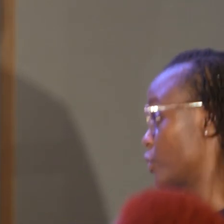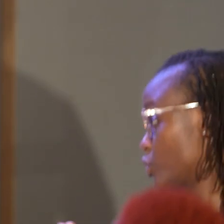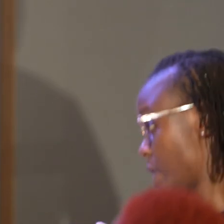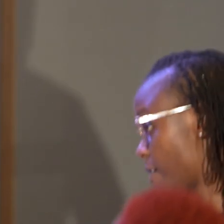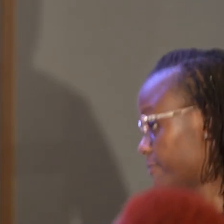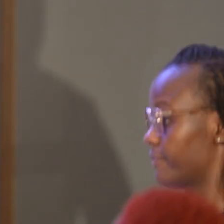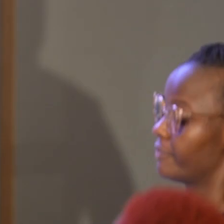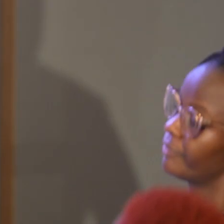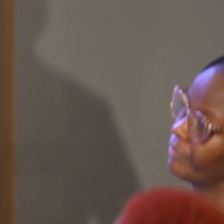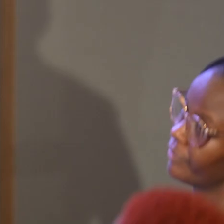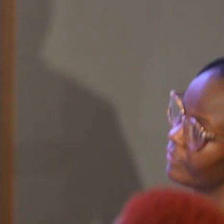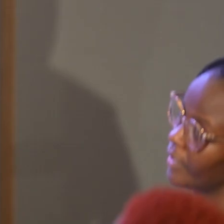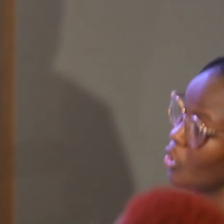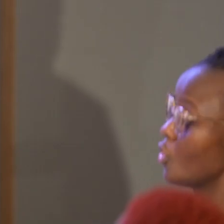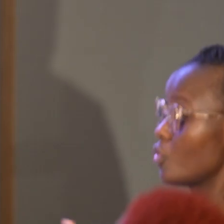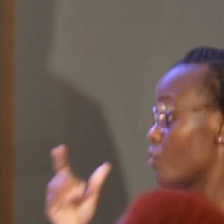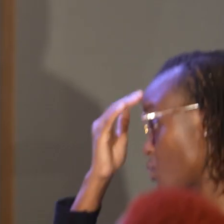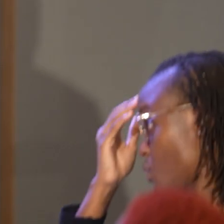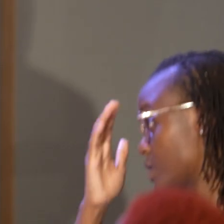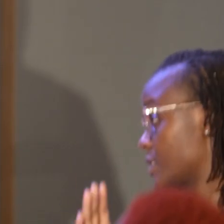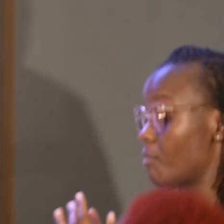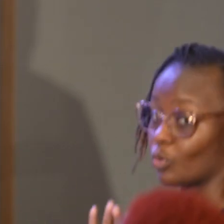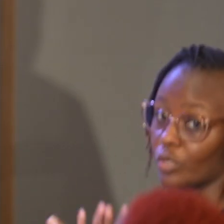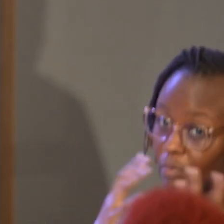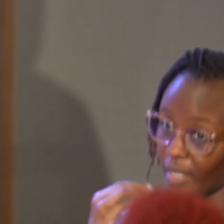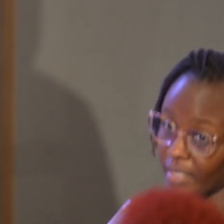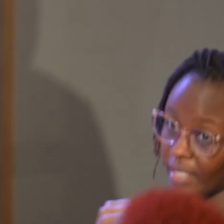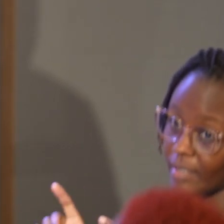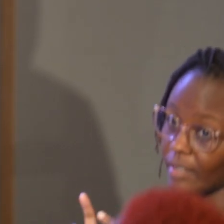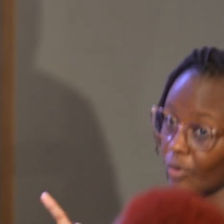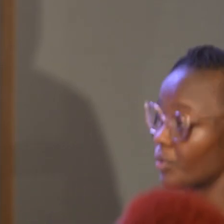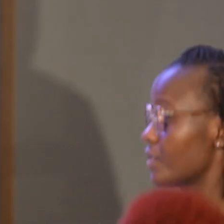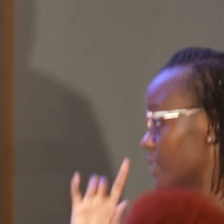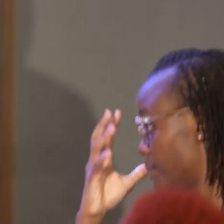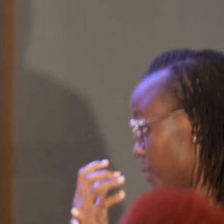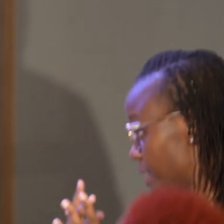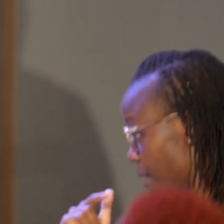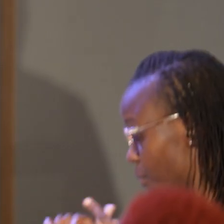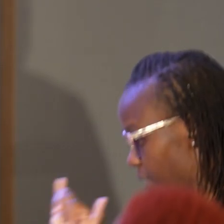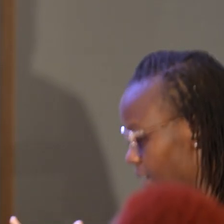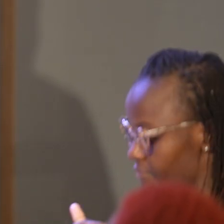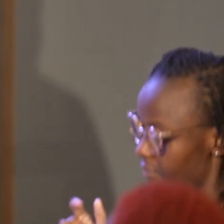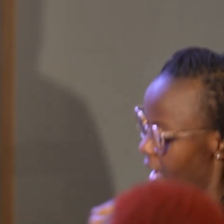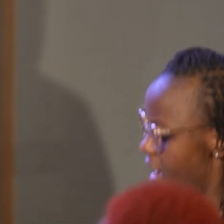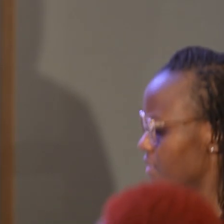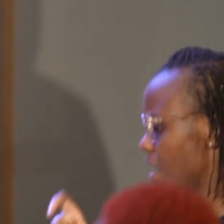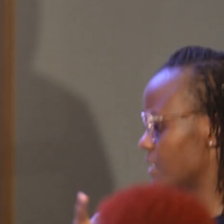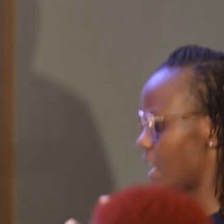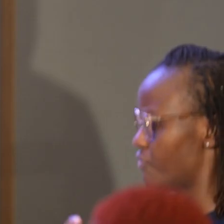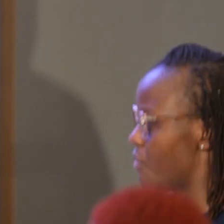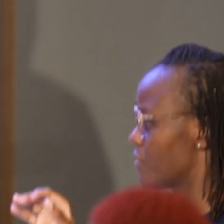we've learned of some good practices. The beautiful thing about that is that we do not have to start from